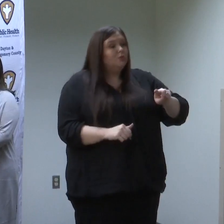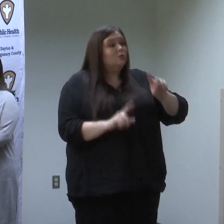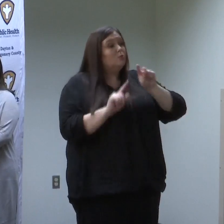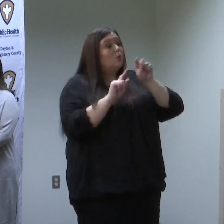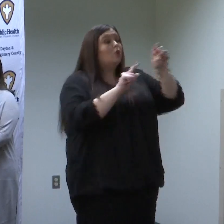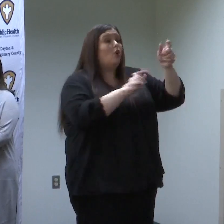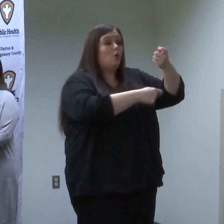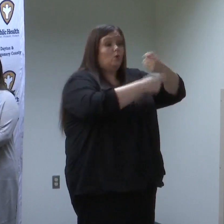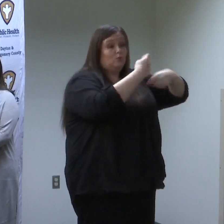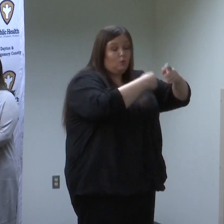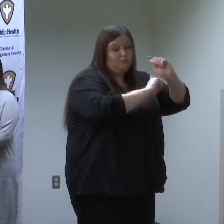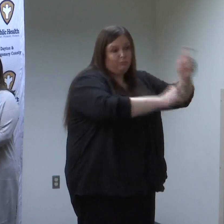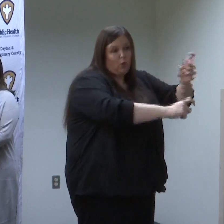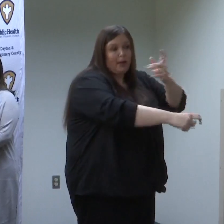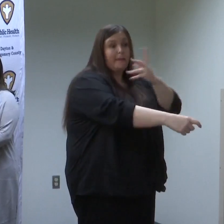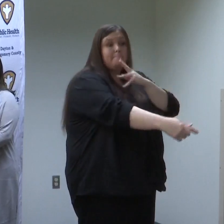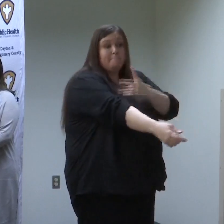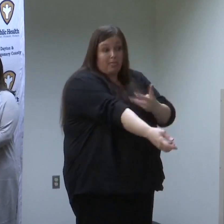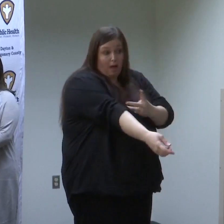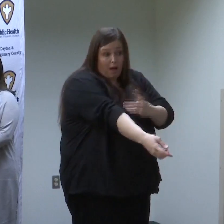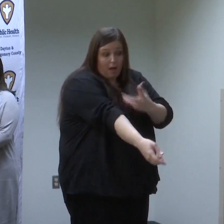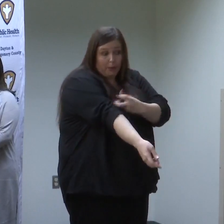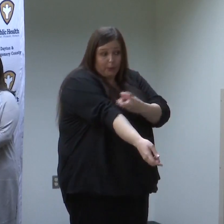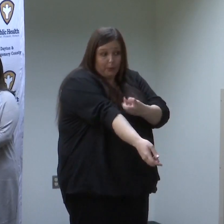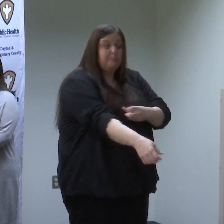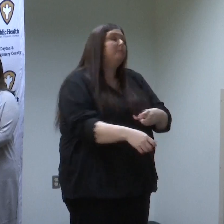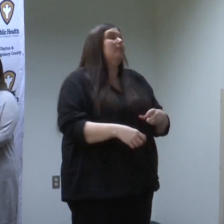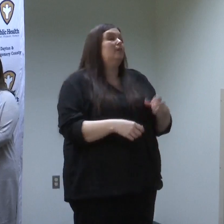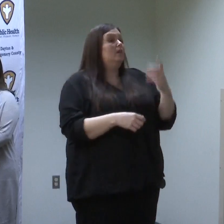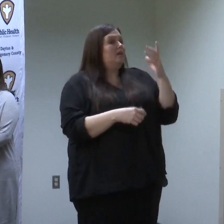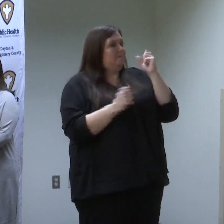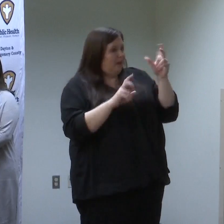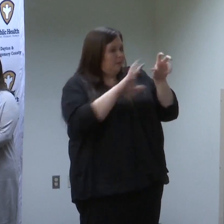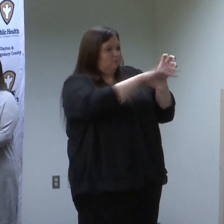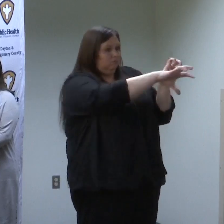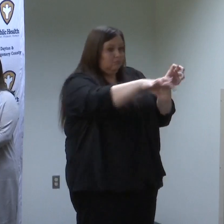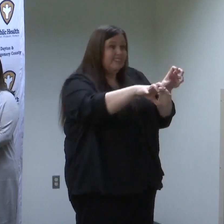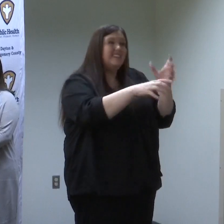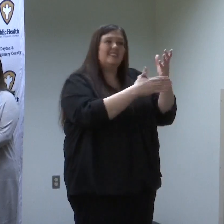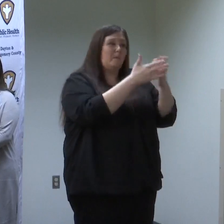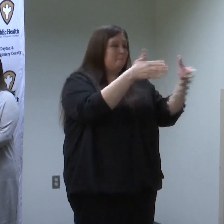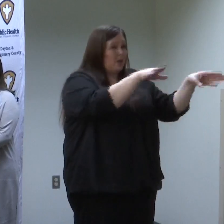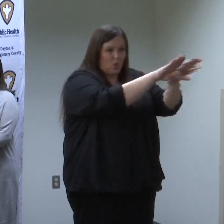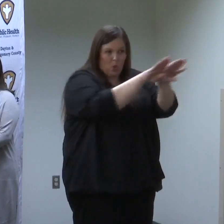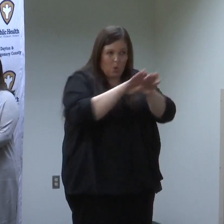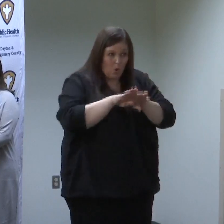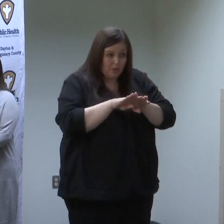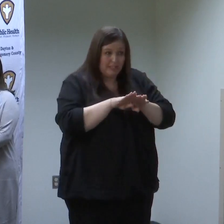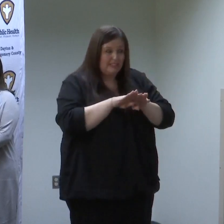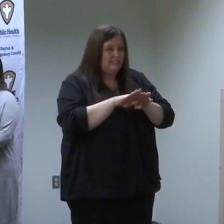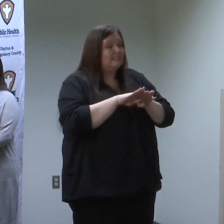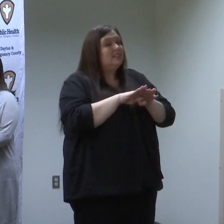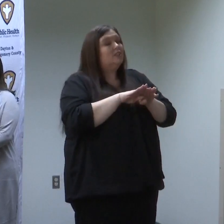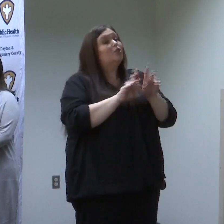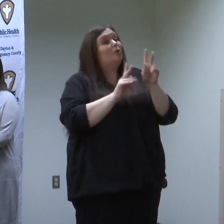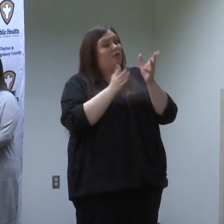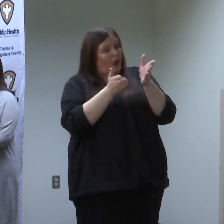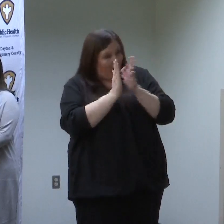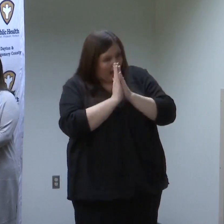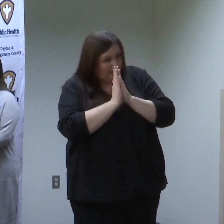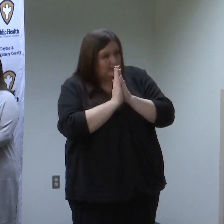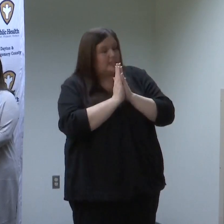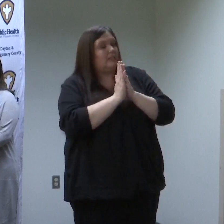blood. A lot of the blood centers does a lot of remotes, and because those have been closed, they really can't do those, so they're asking people to come